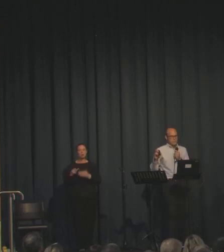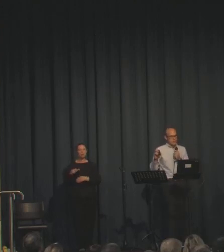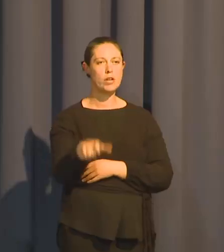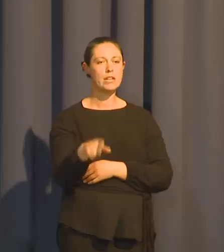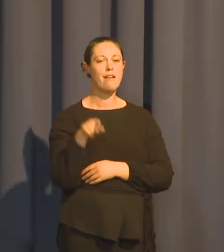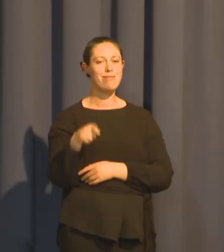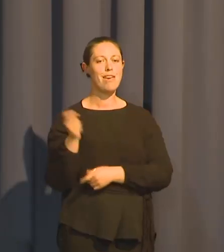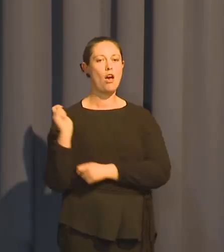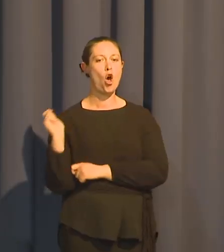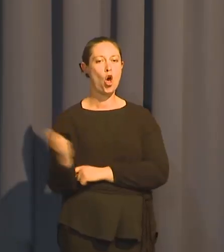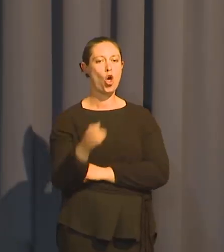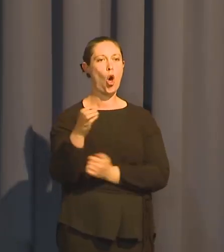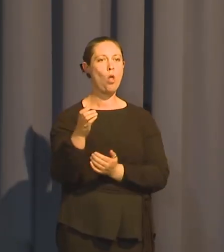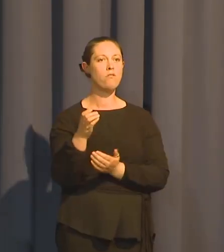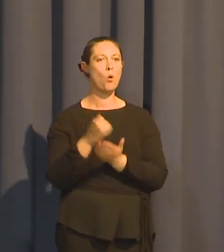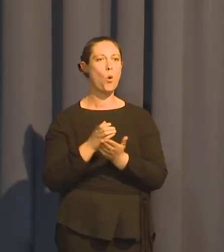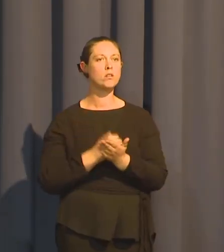familiar.